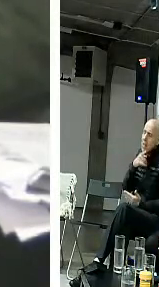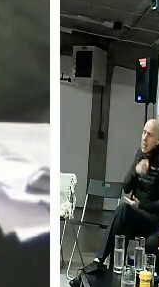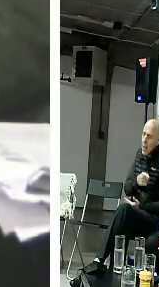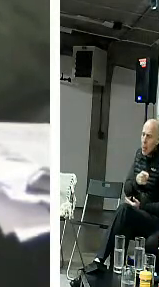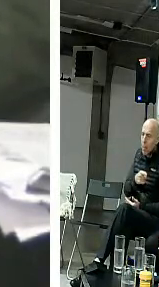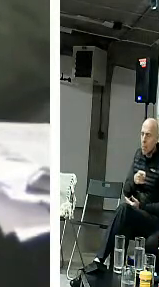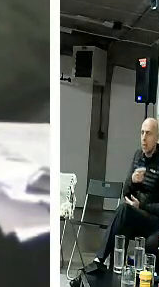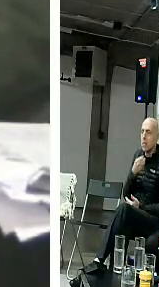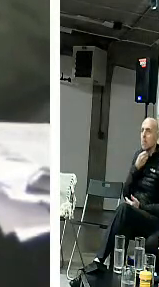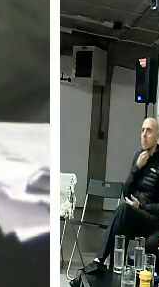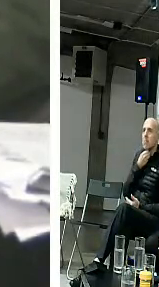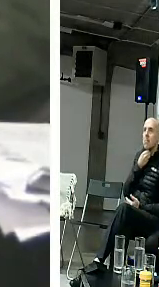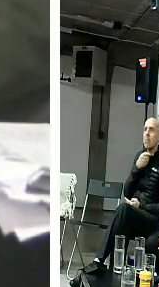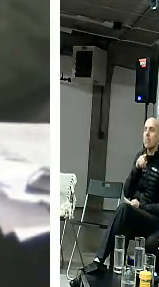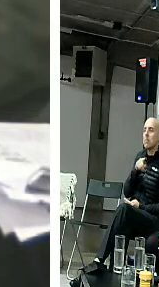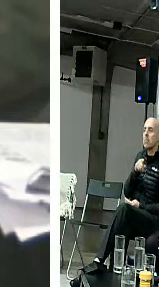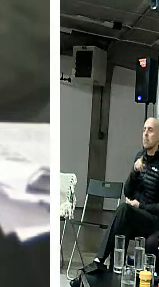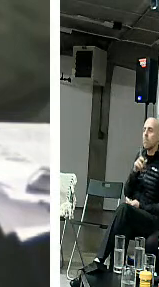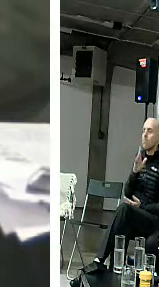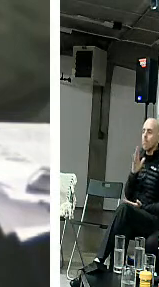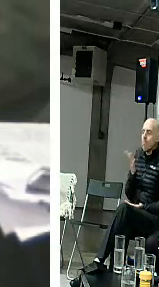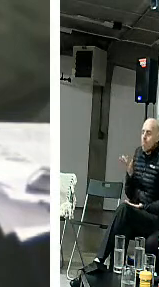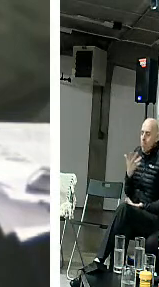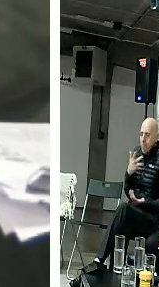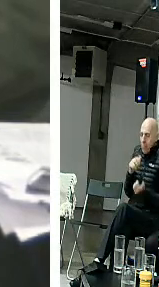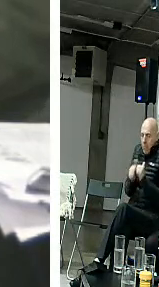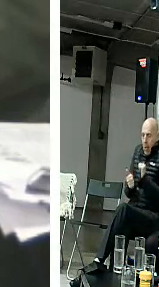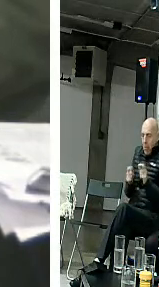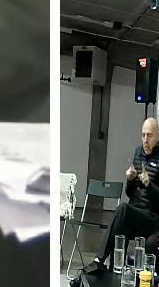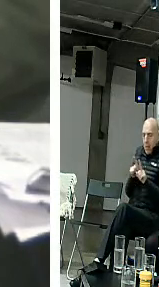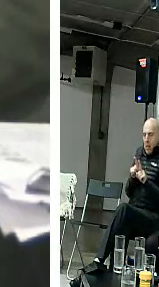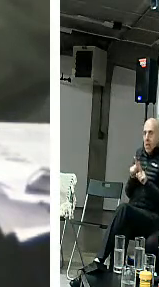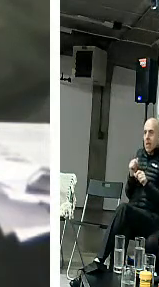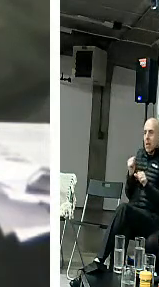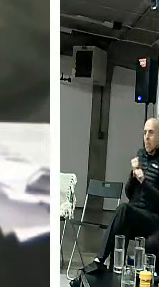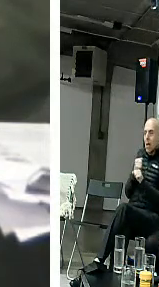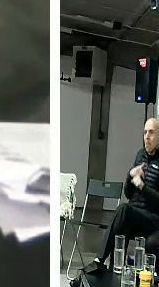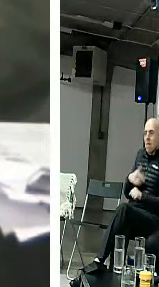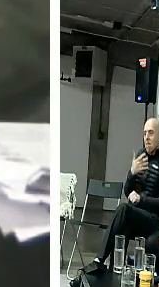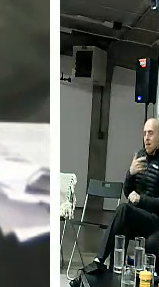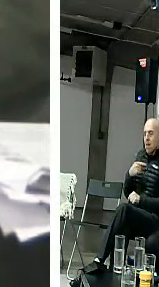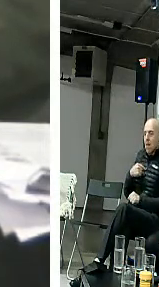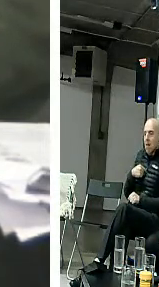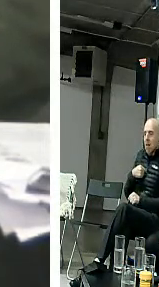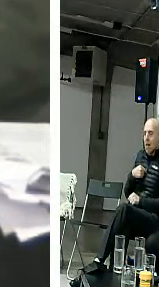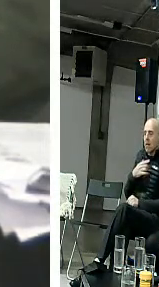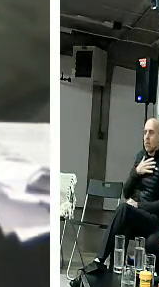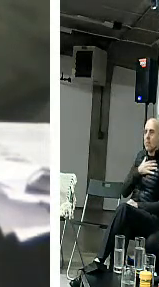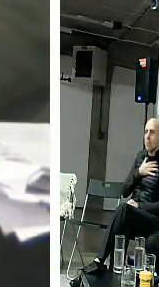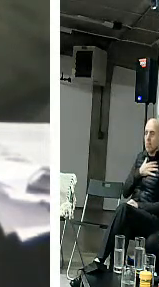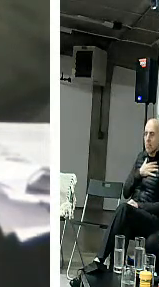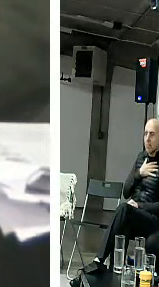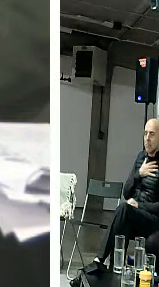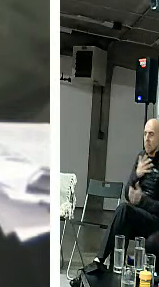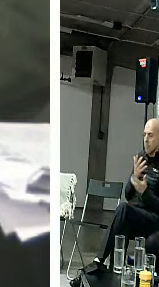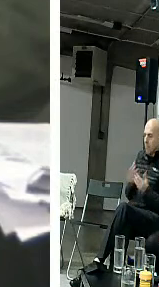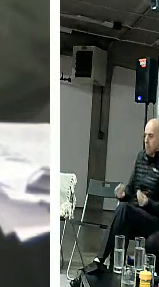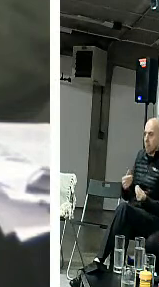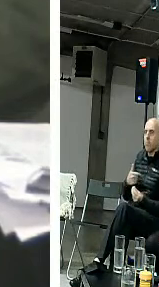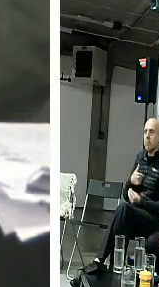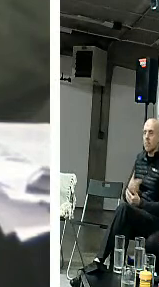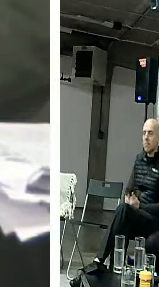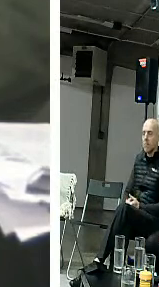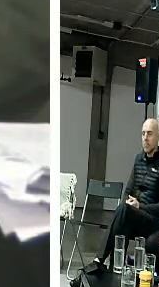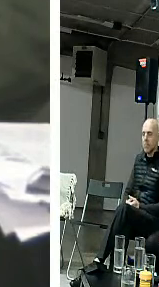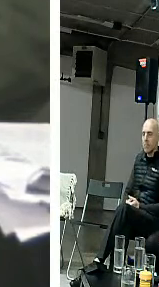having his company anymore makes me feel like a piece of me is missing.